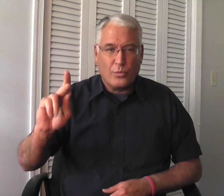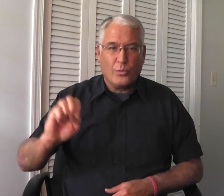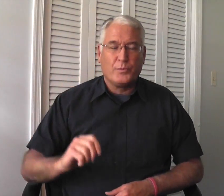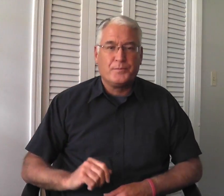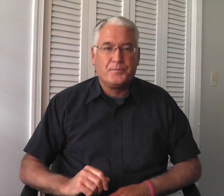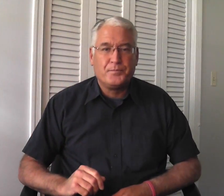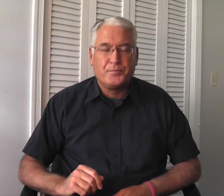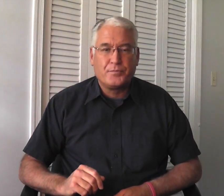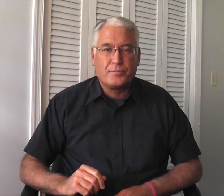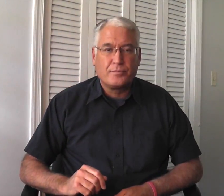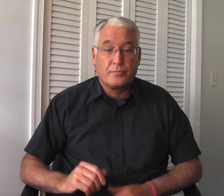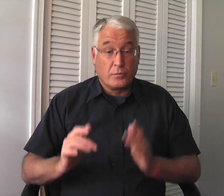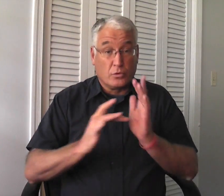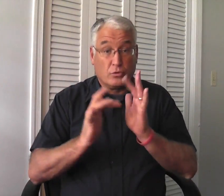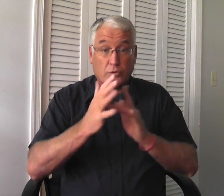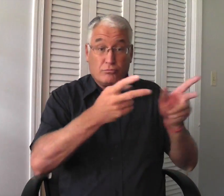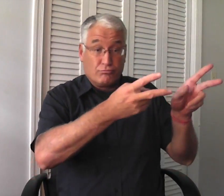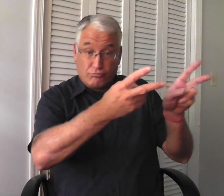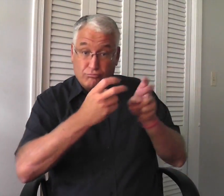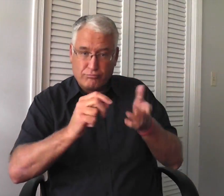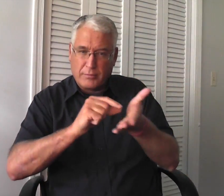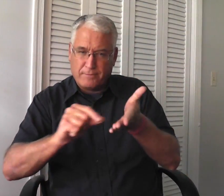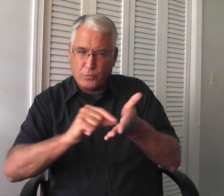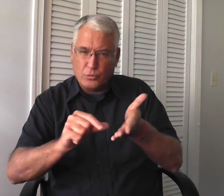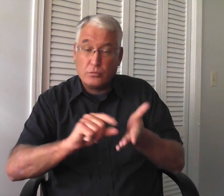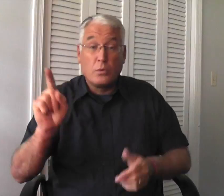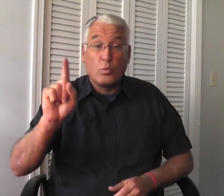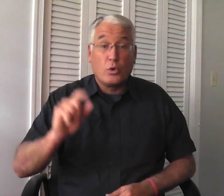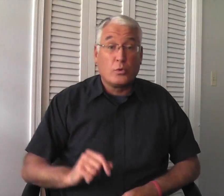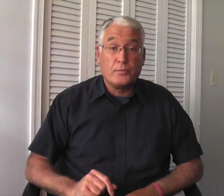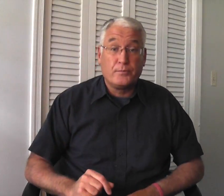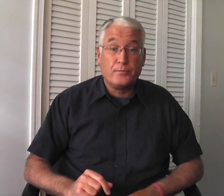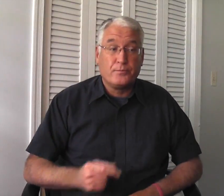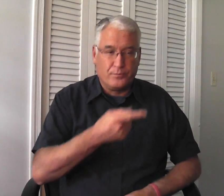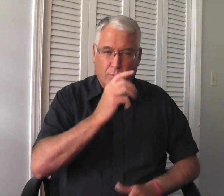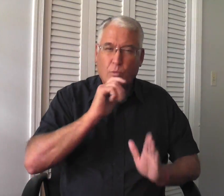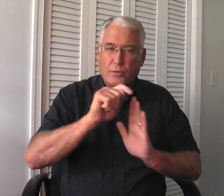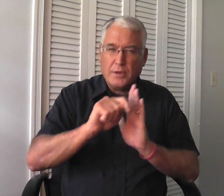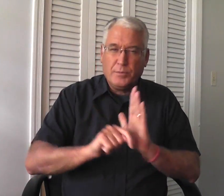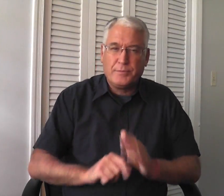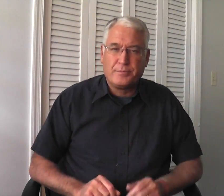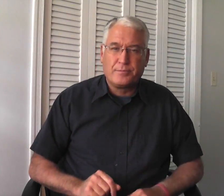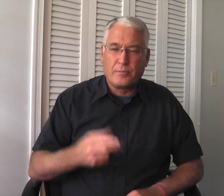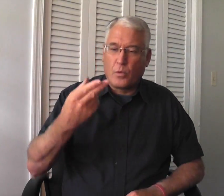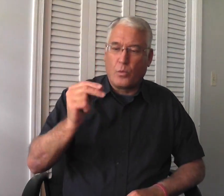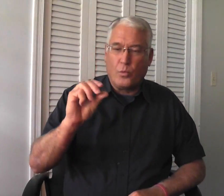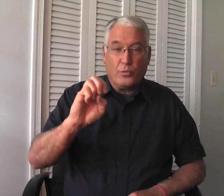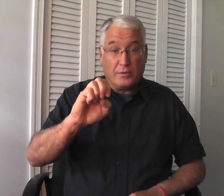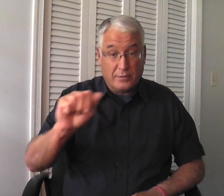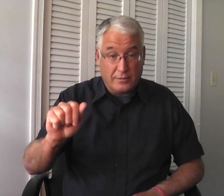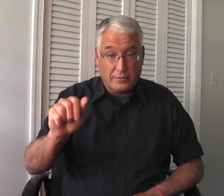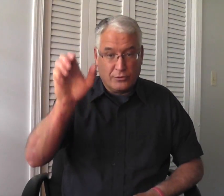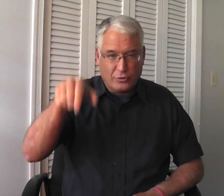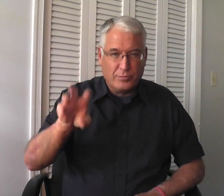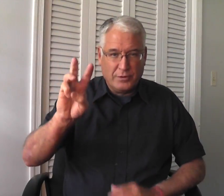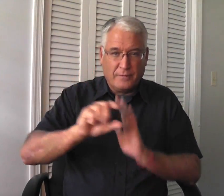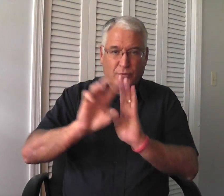Mark or Luke records this same story. Jesus was borrowing language from the Old Testament,